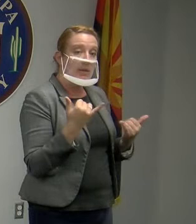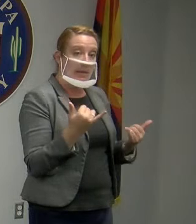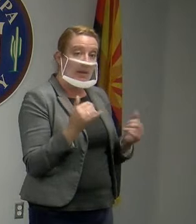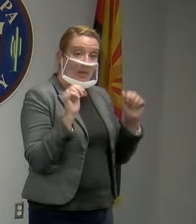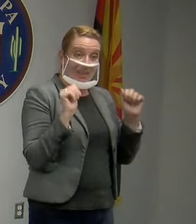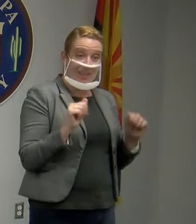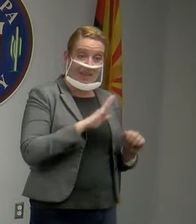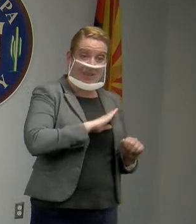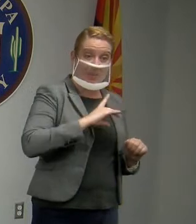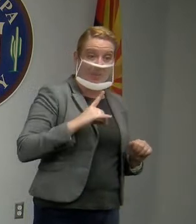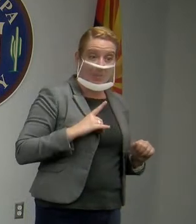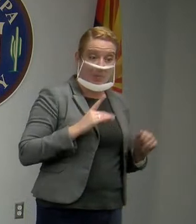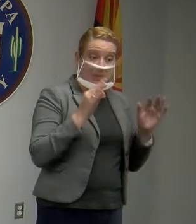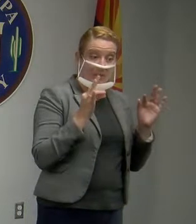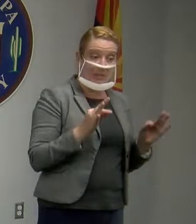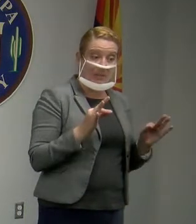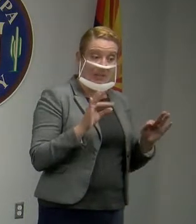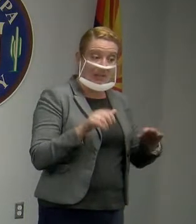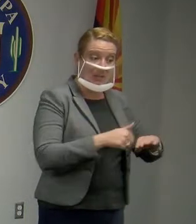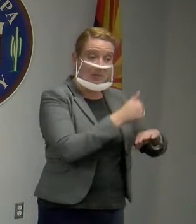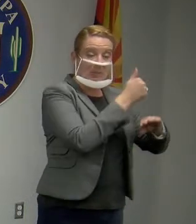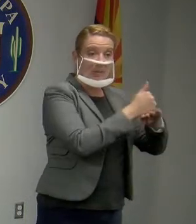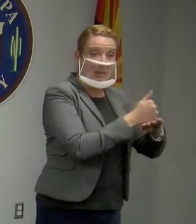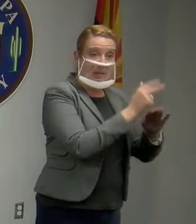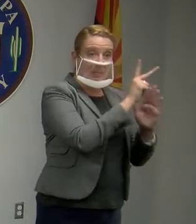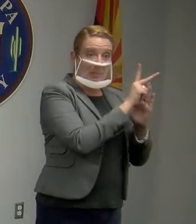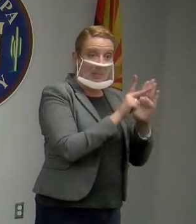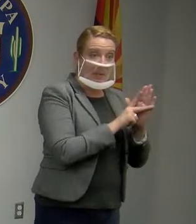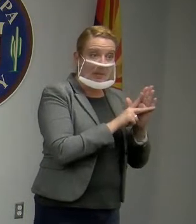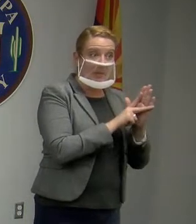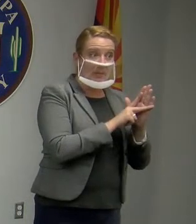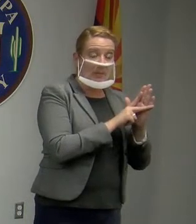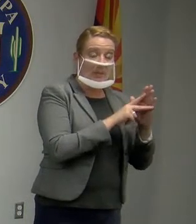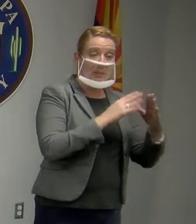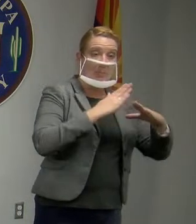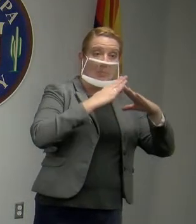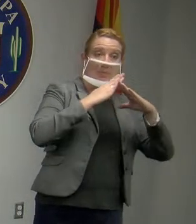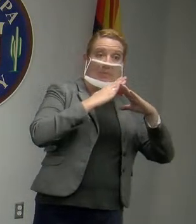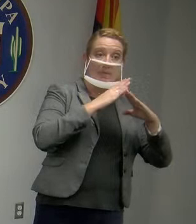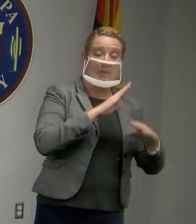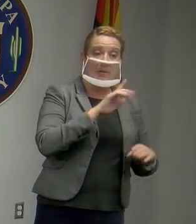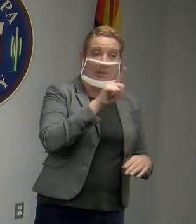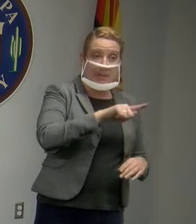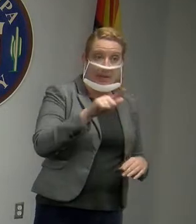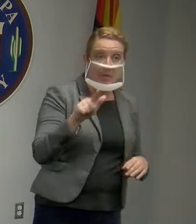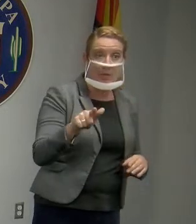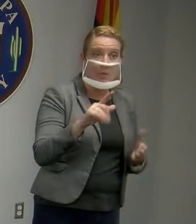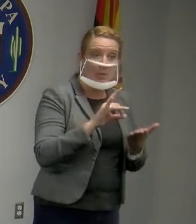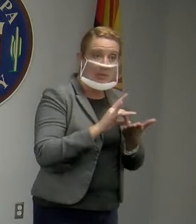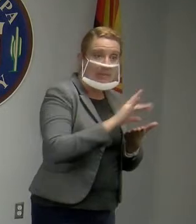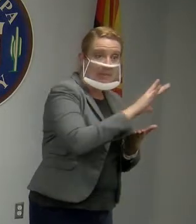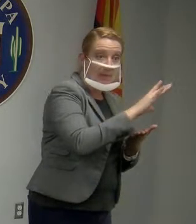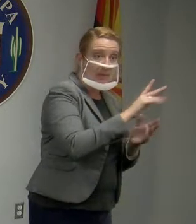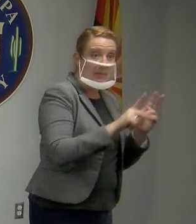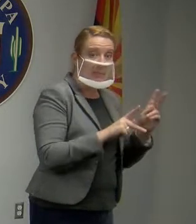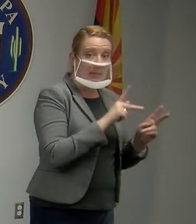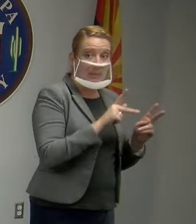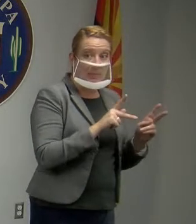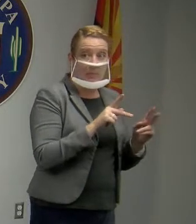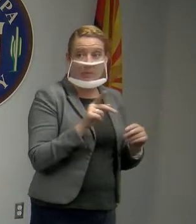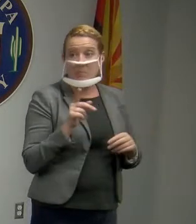I can't answer that because I'm not a lawyer, but I'm looking at Bruce. Have you ever explored